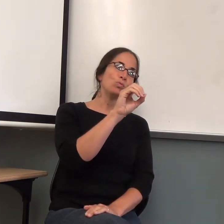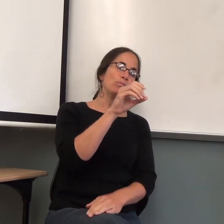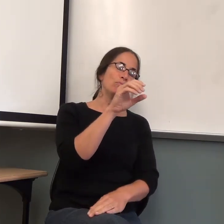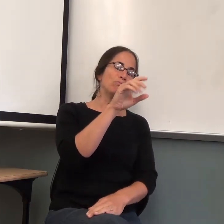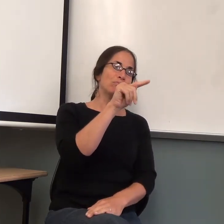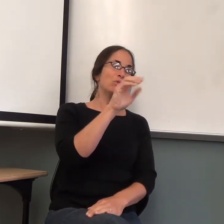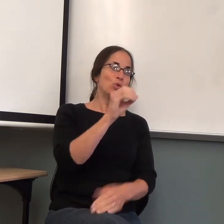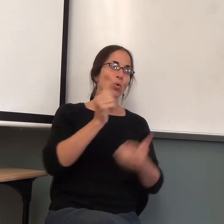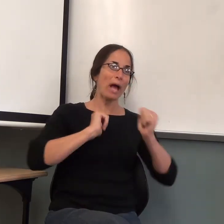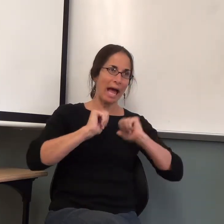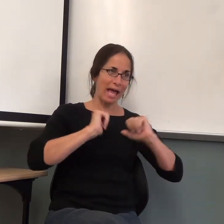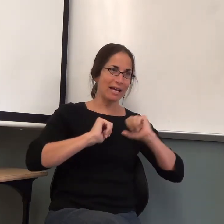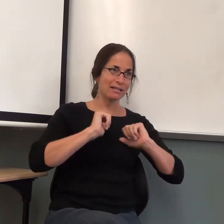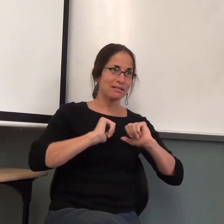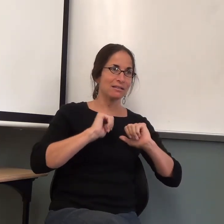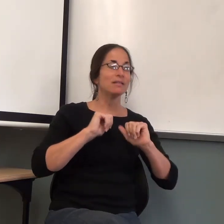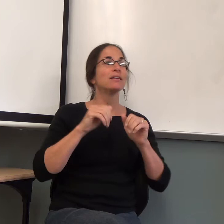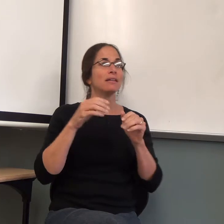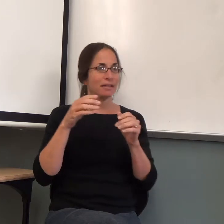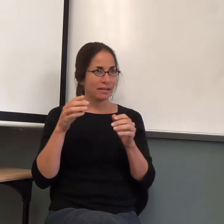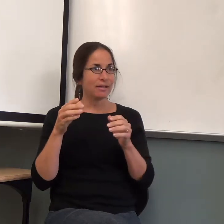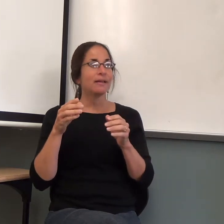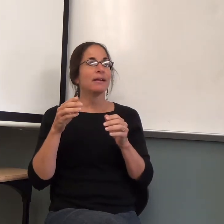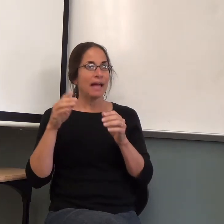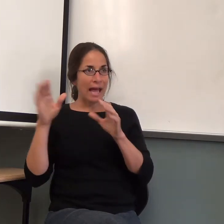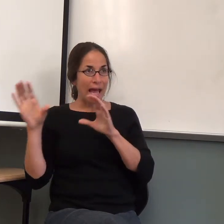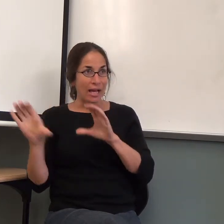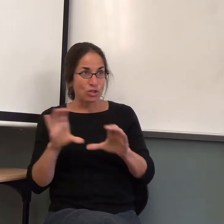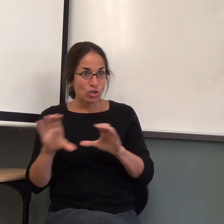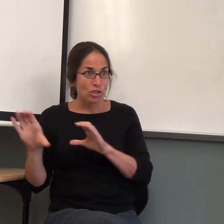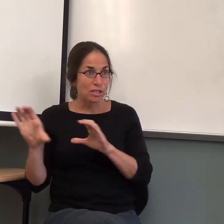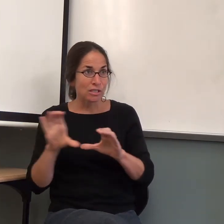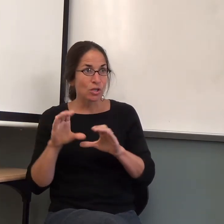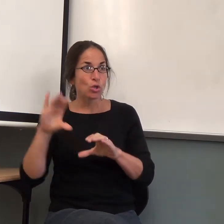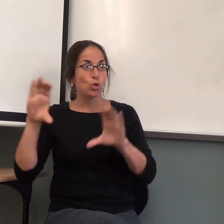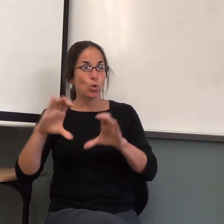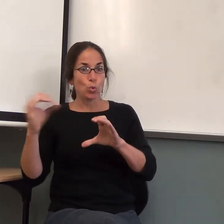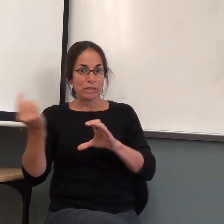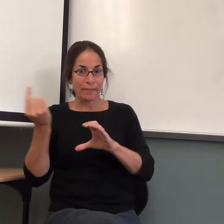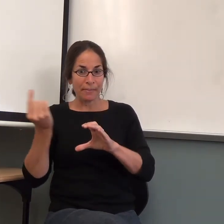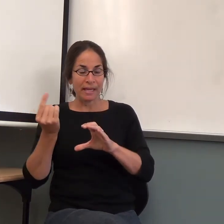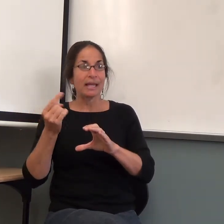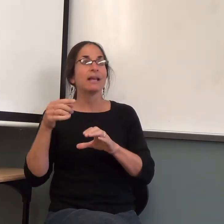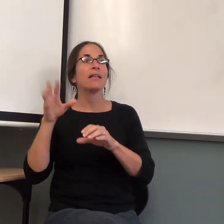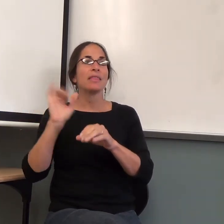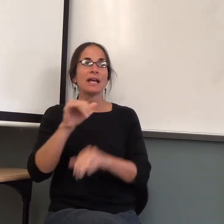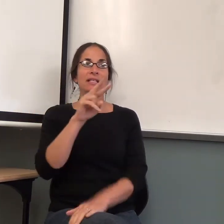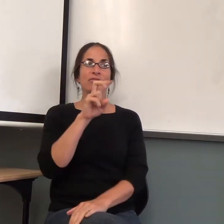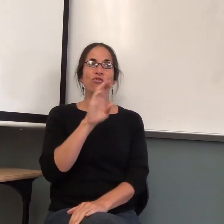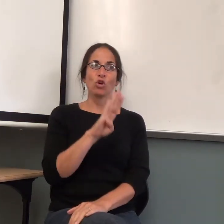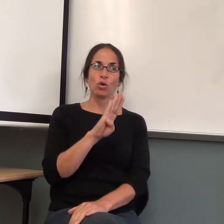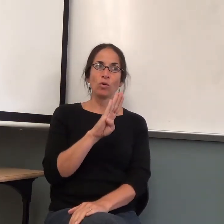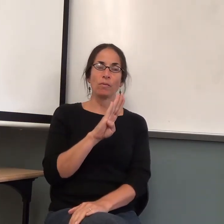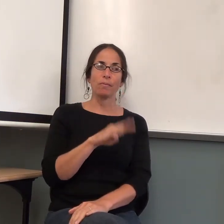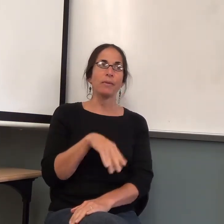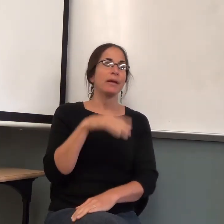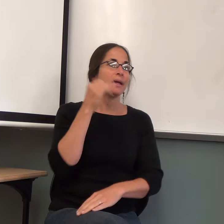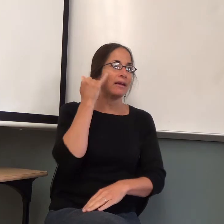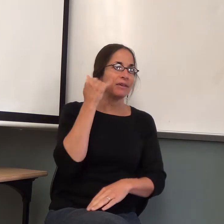an action or taking action, doing something, then that's a verb, right? But if I were to say a part in a play,